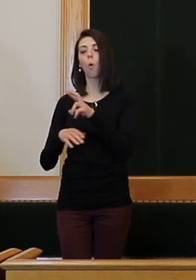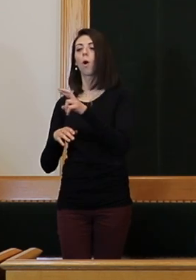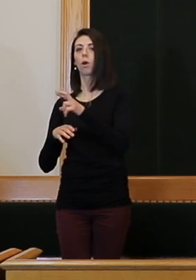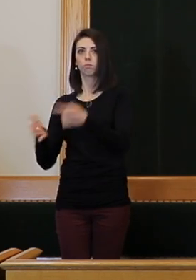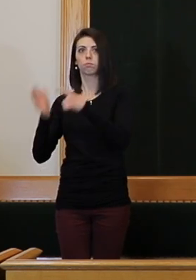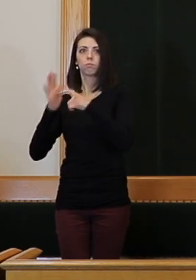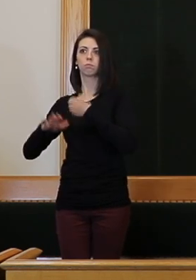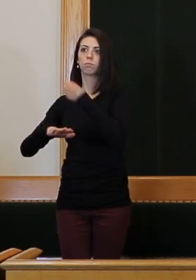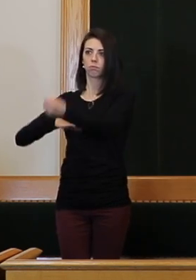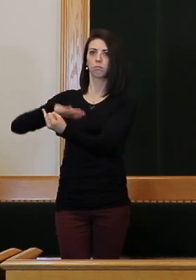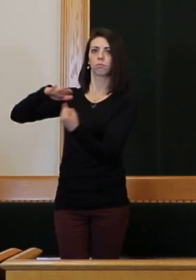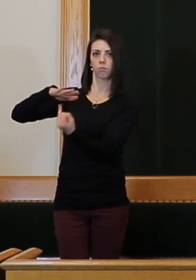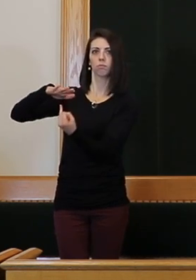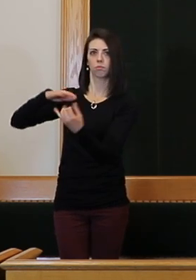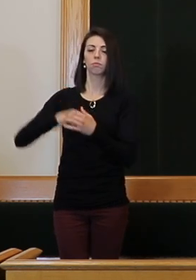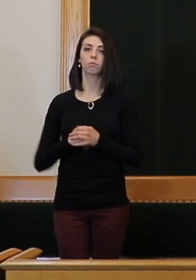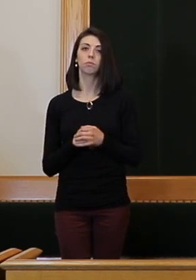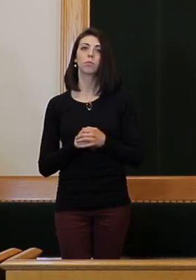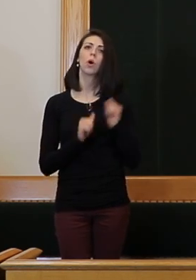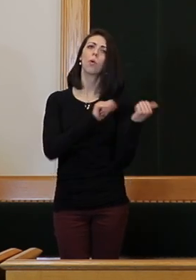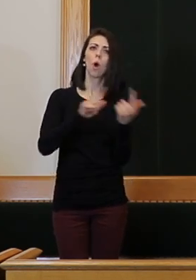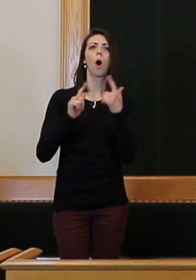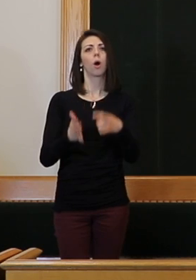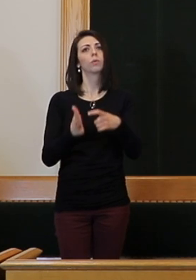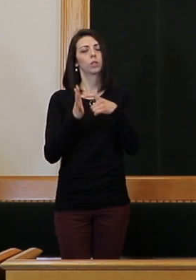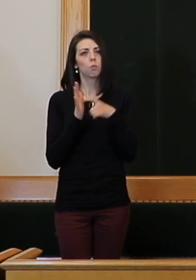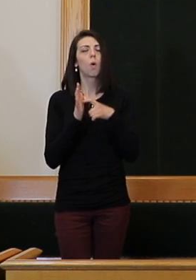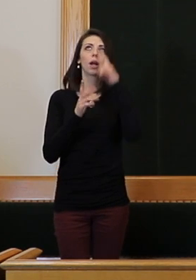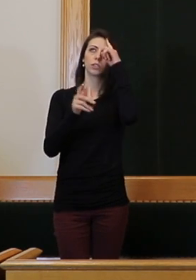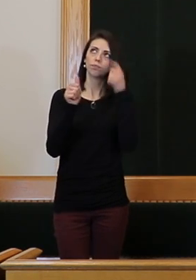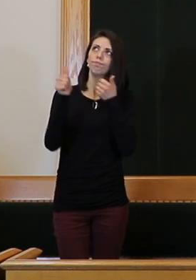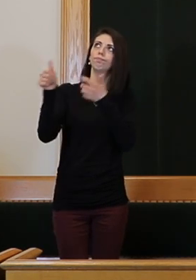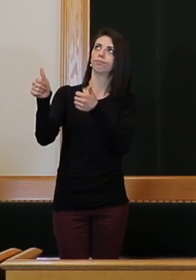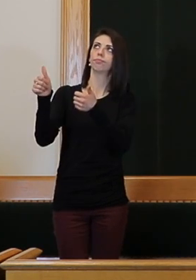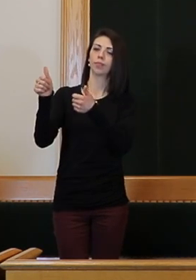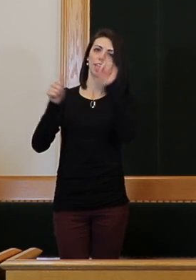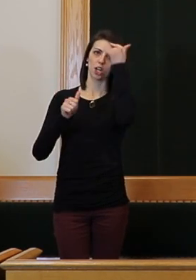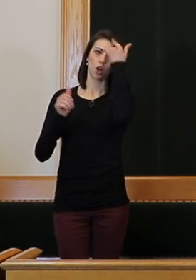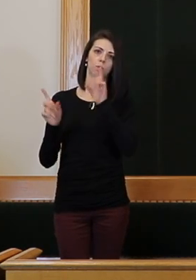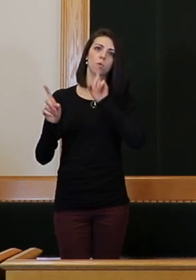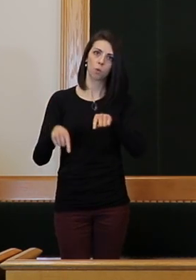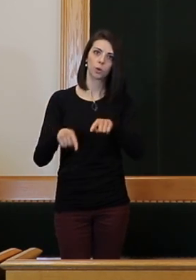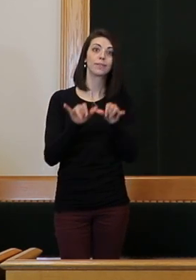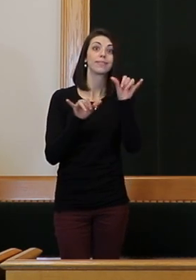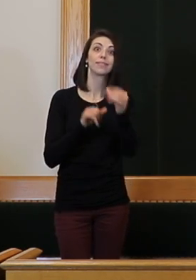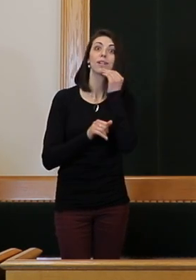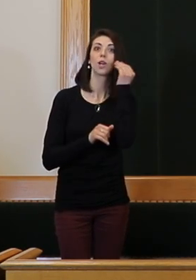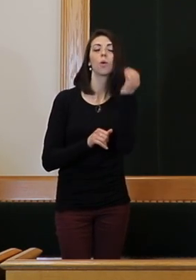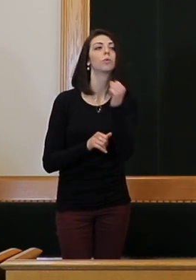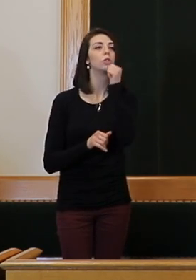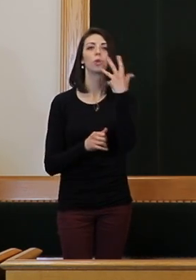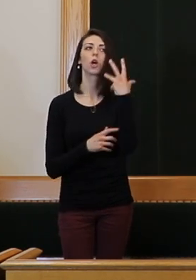part to keep this under control, and the best way to do that is to obey the governor's executive order. Stay home, only go out if